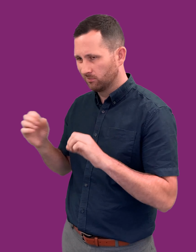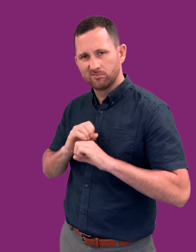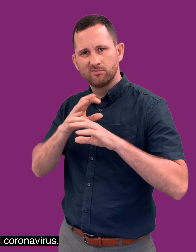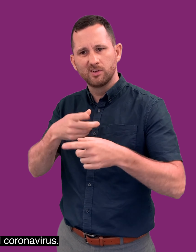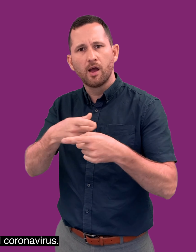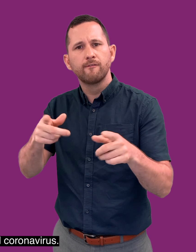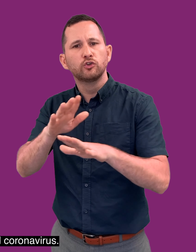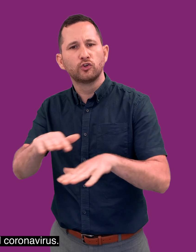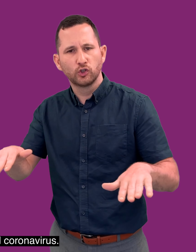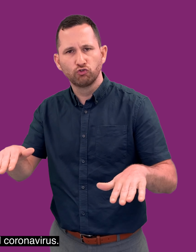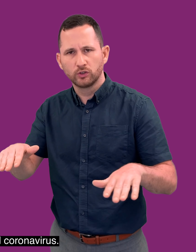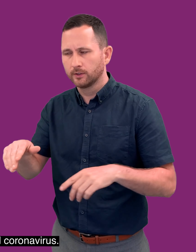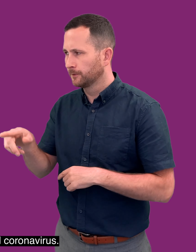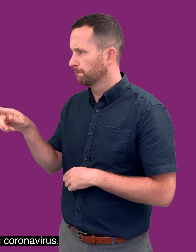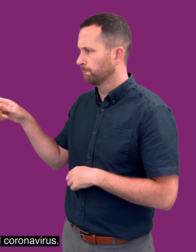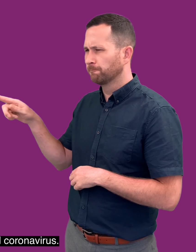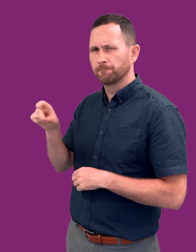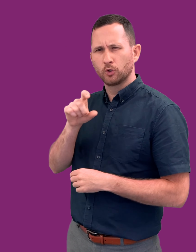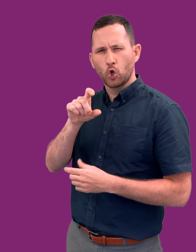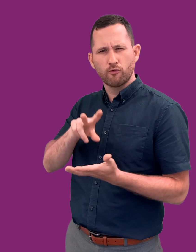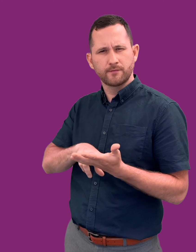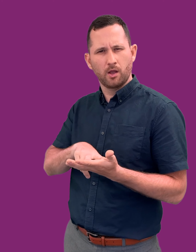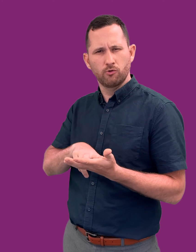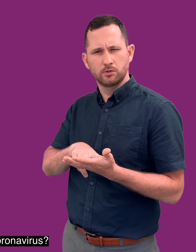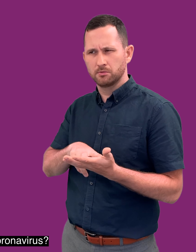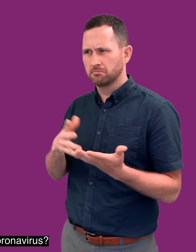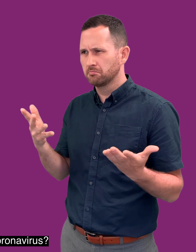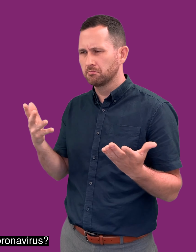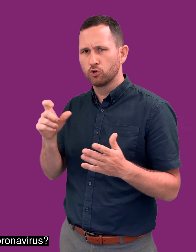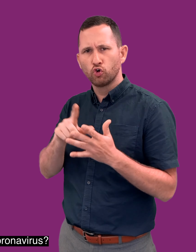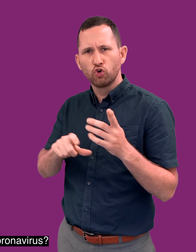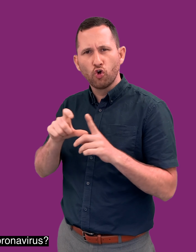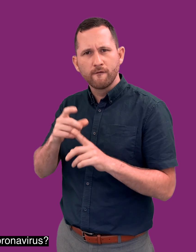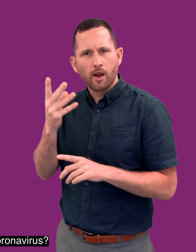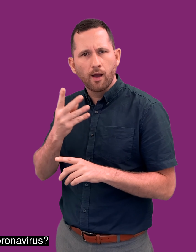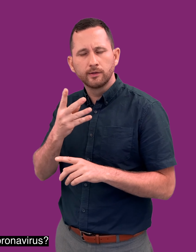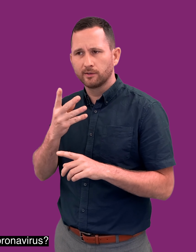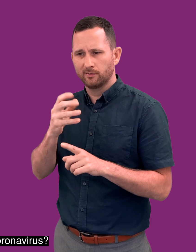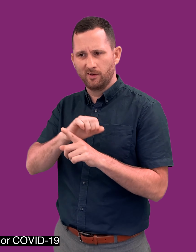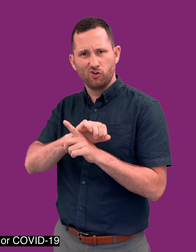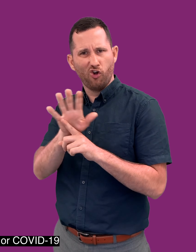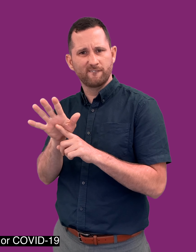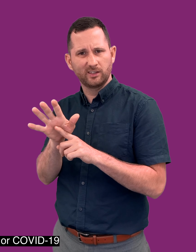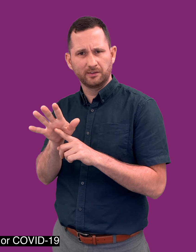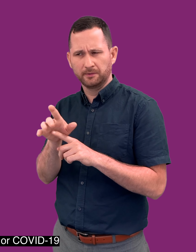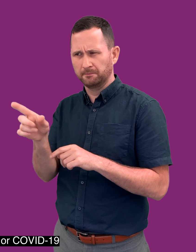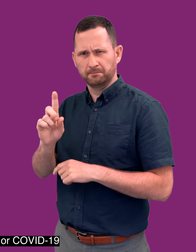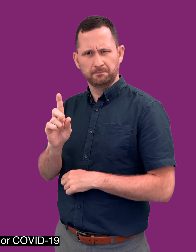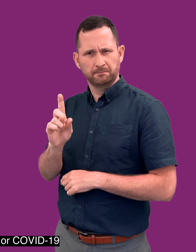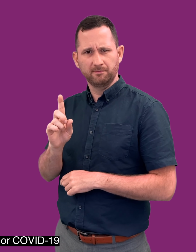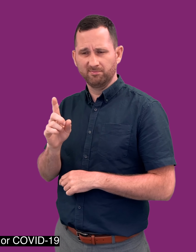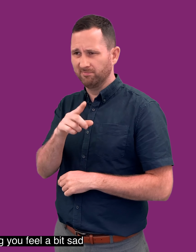Children and coronavirus. What is coronavirus? Coronavirus, or COVID-19,